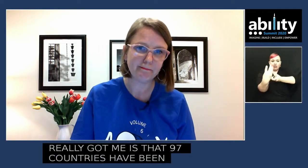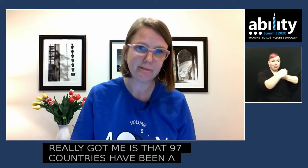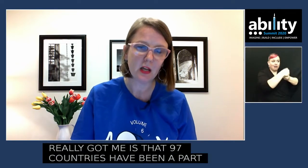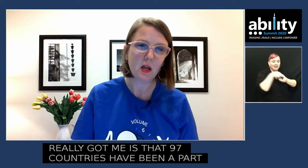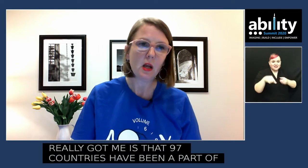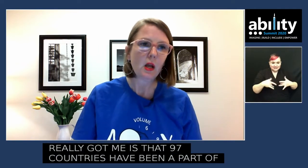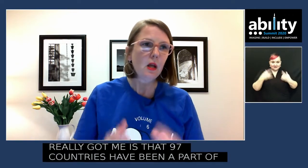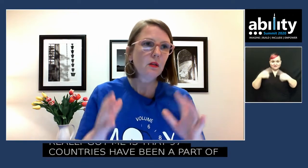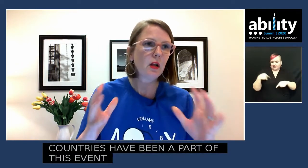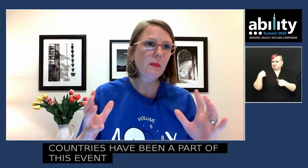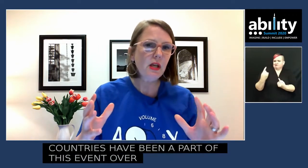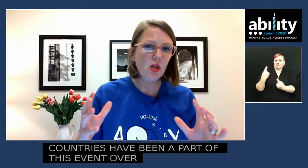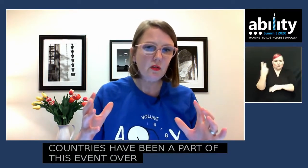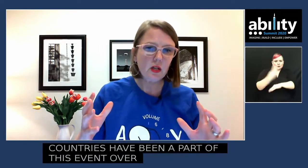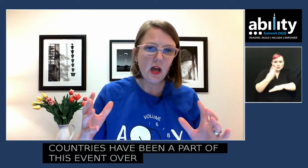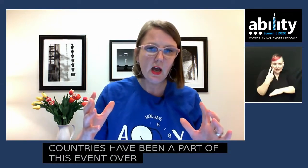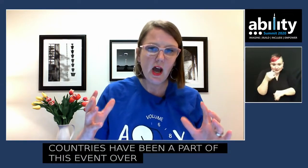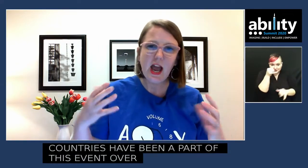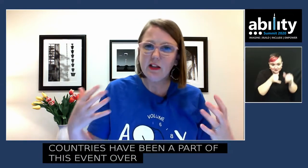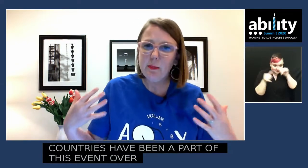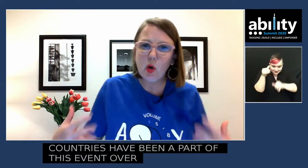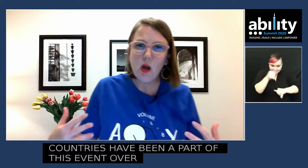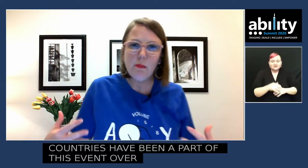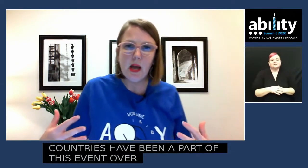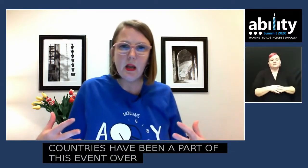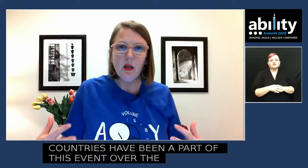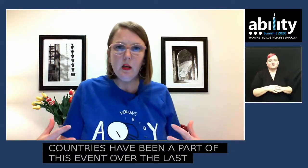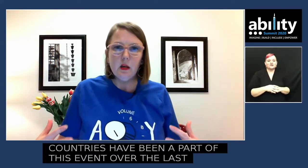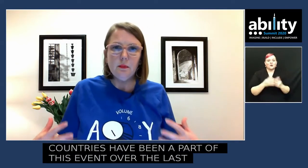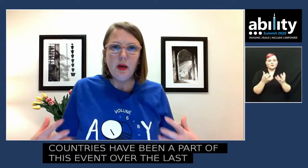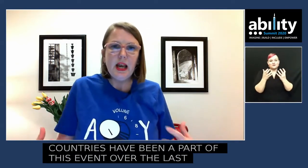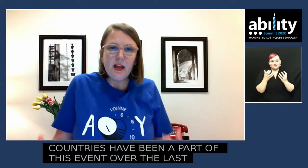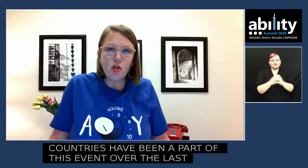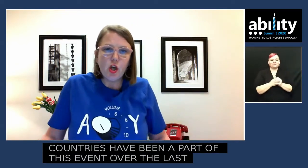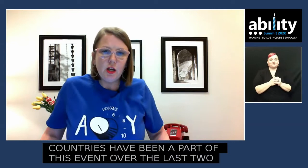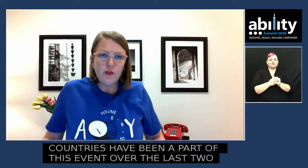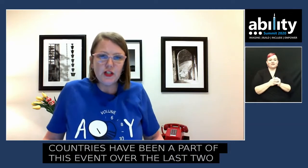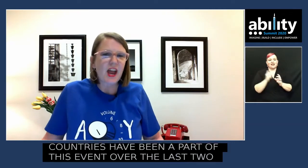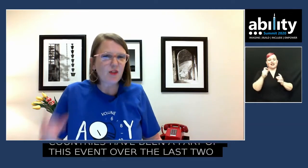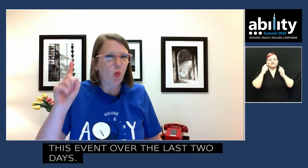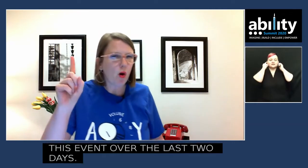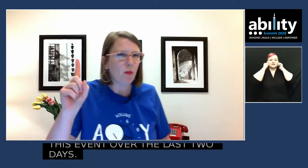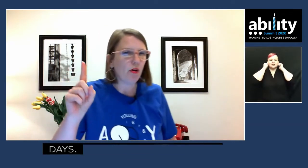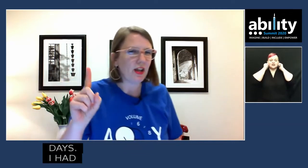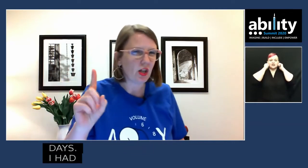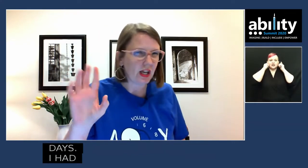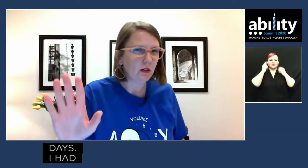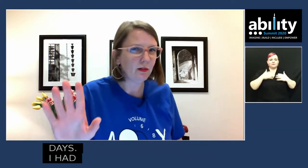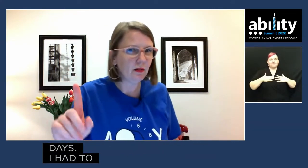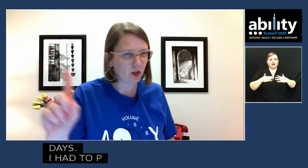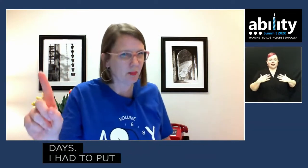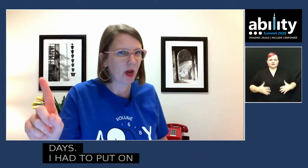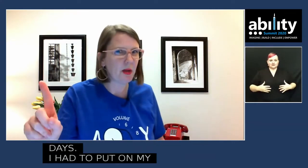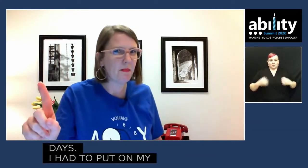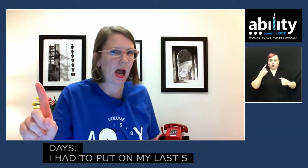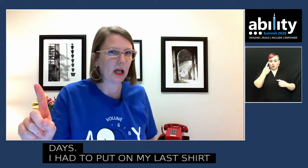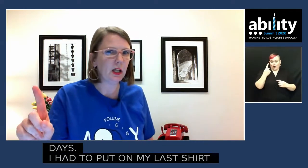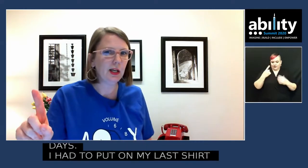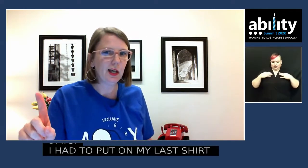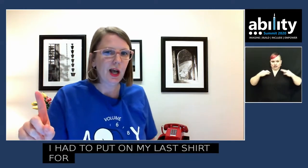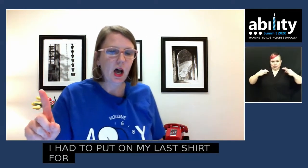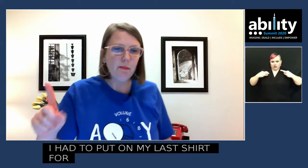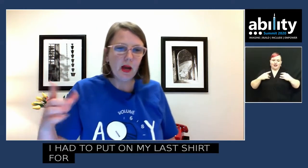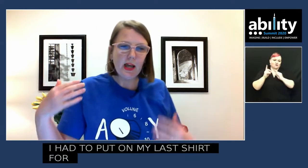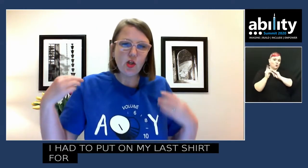days. So let me just, I had to put on my last shirt for today. I've got one more actually, because I'm coming